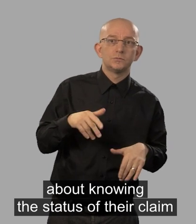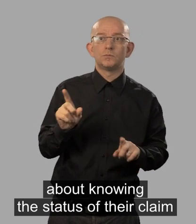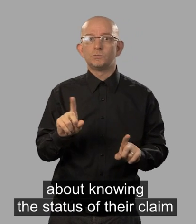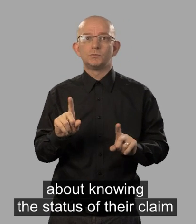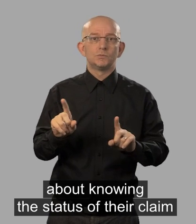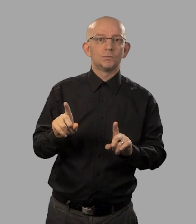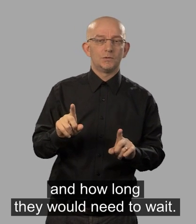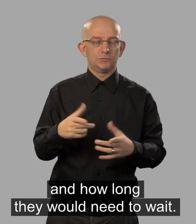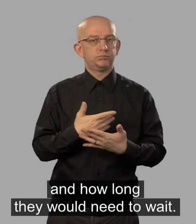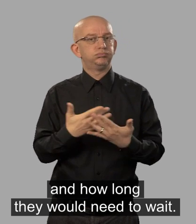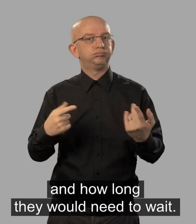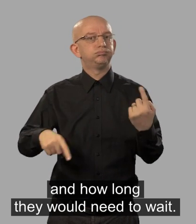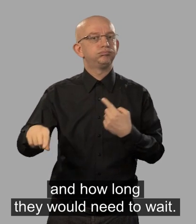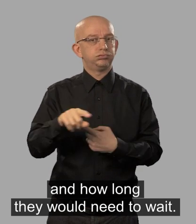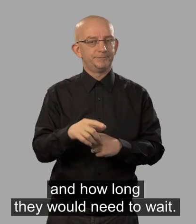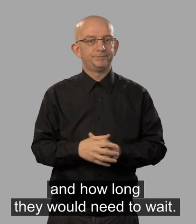and how long they would need to wait.